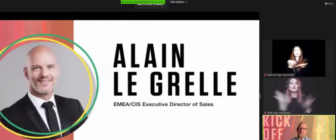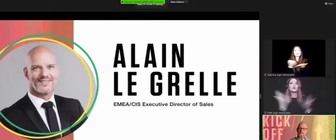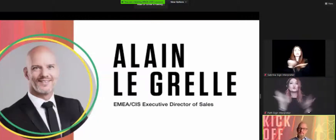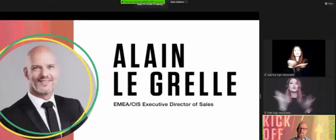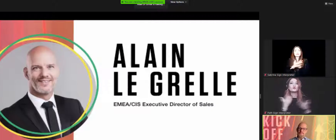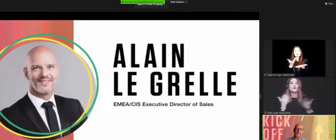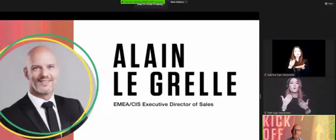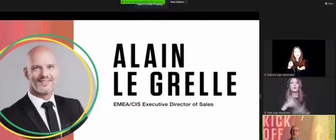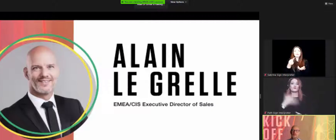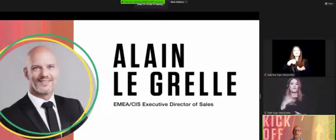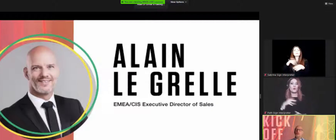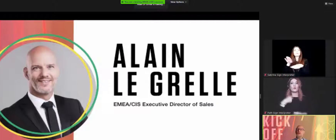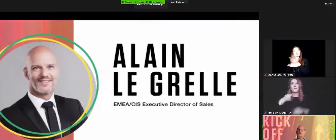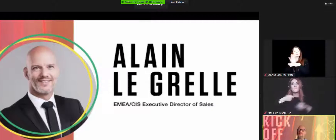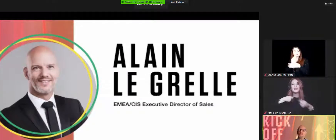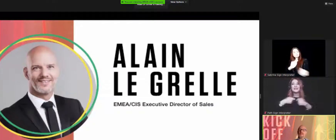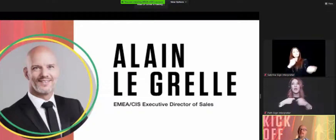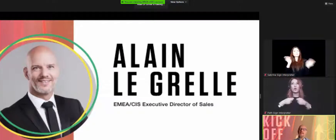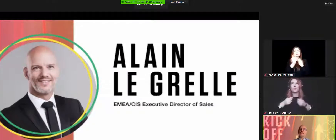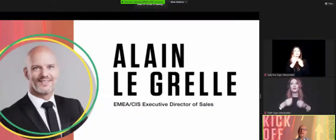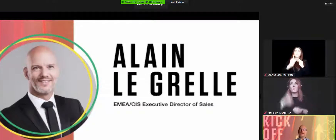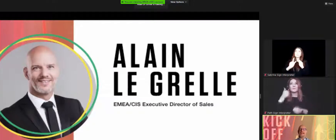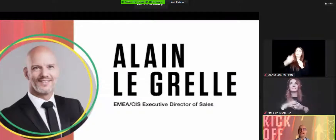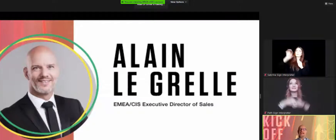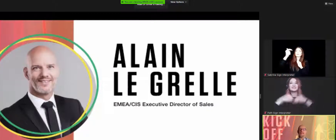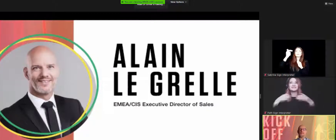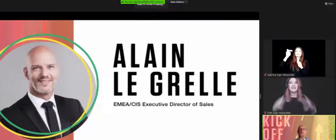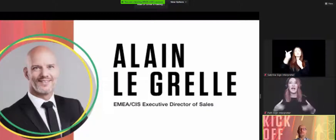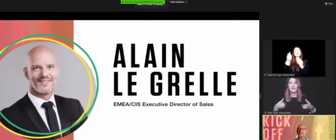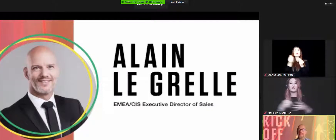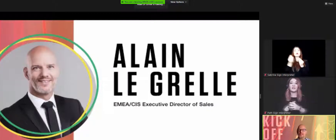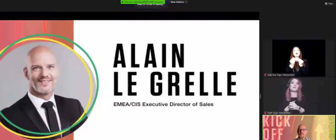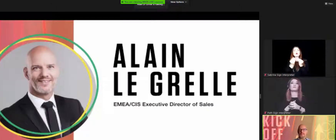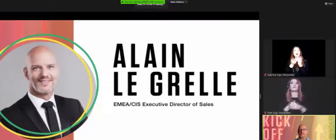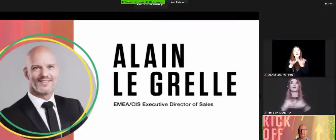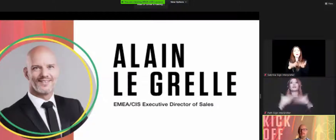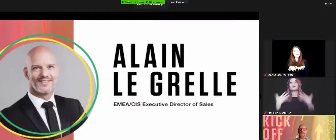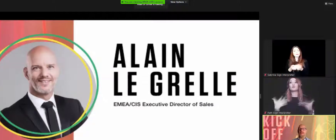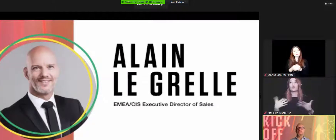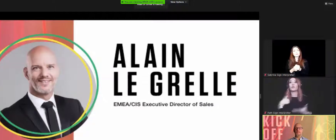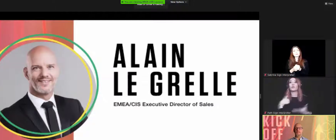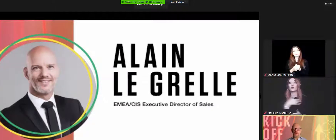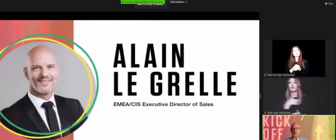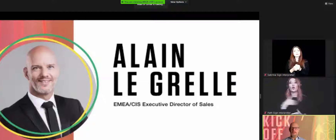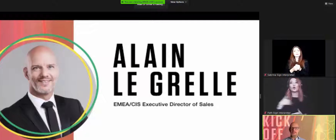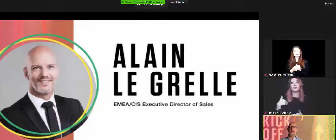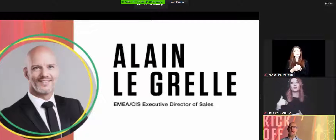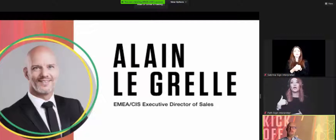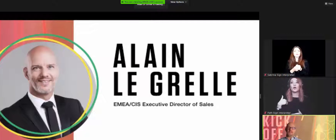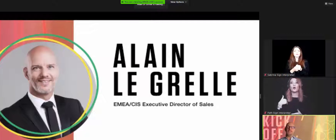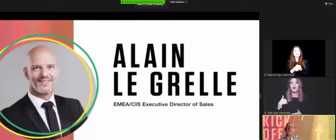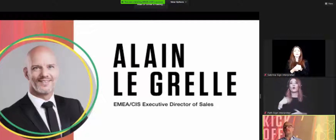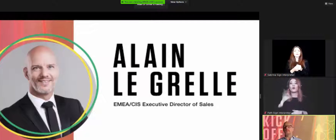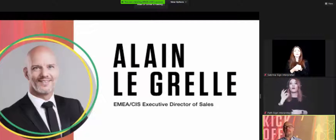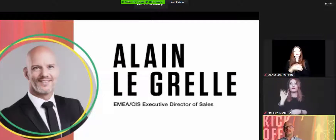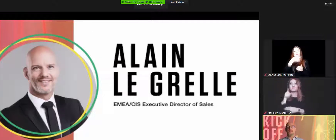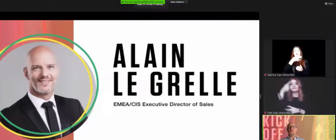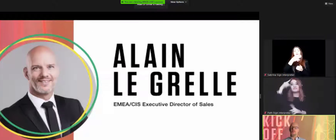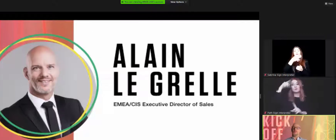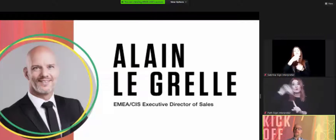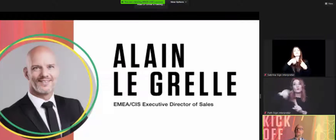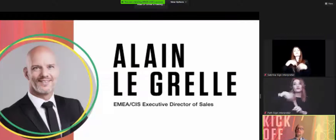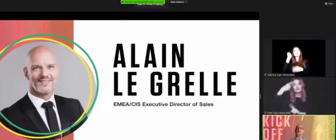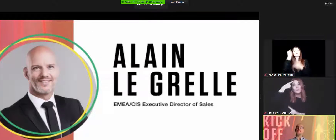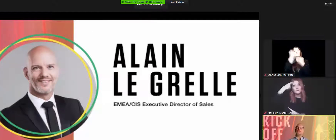mostly, you know, we think that we can achieve some stuff, but promise you after this meeting, you